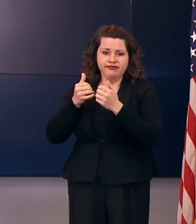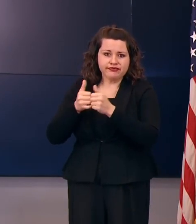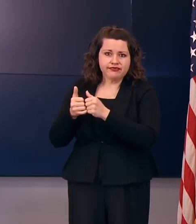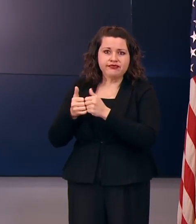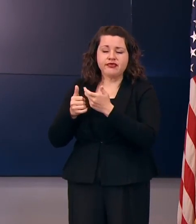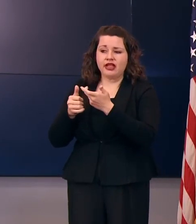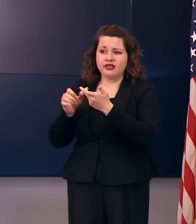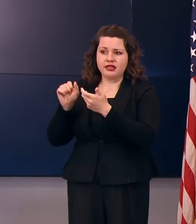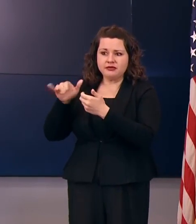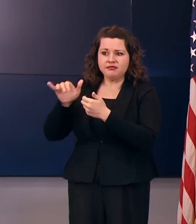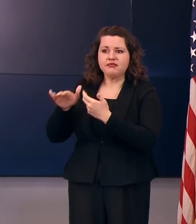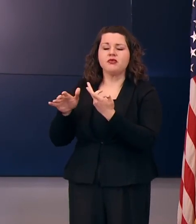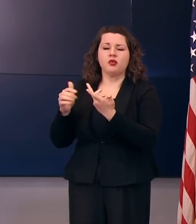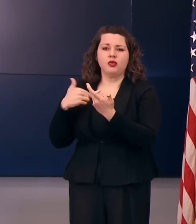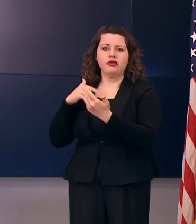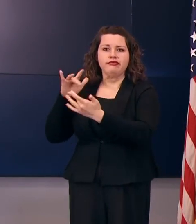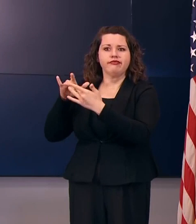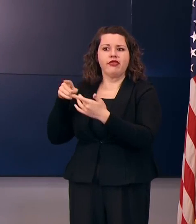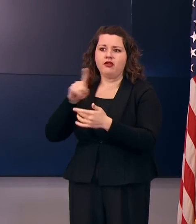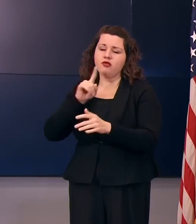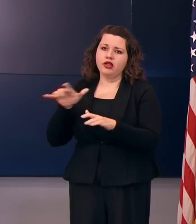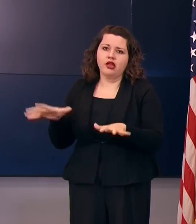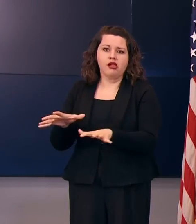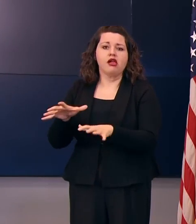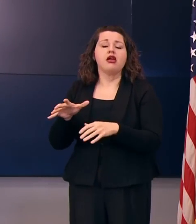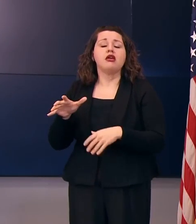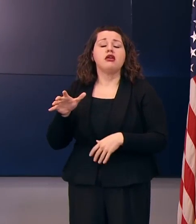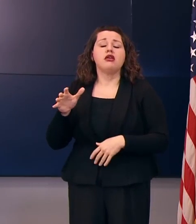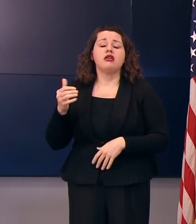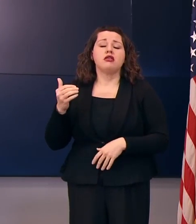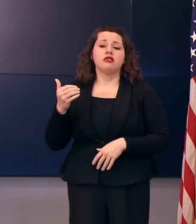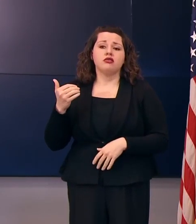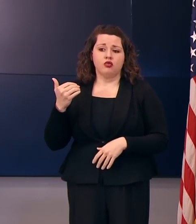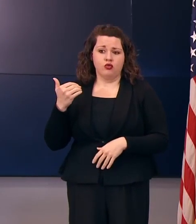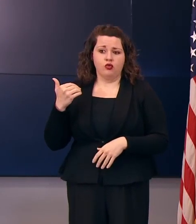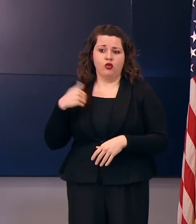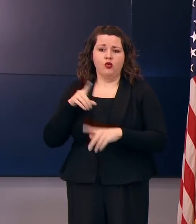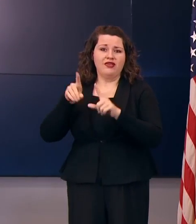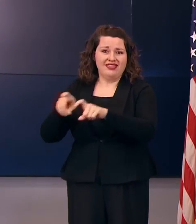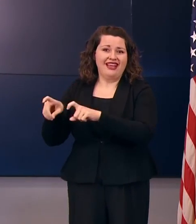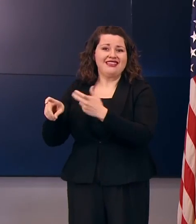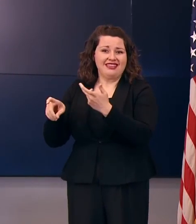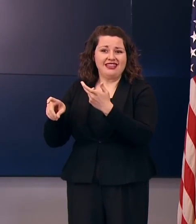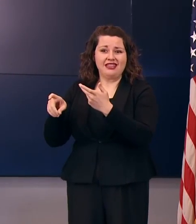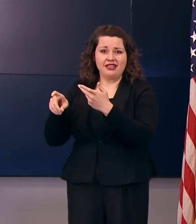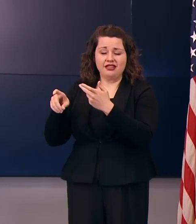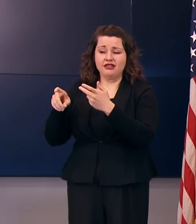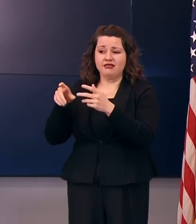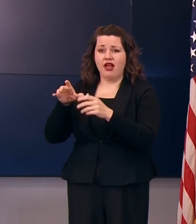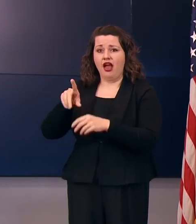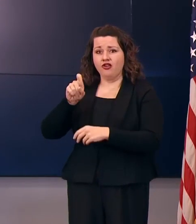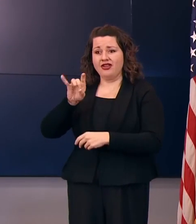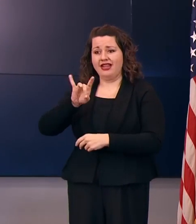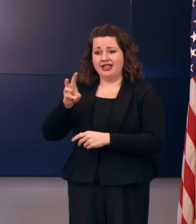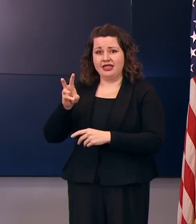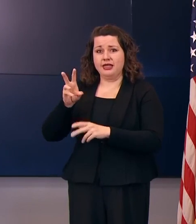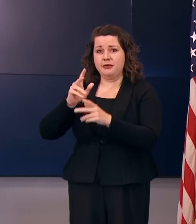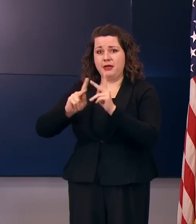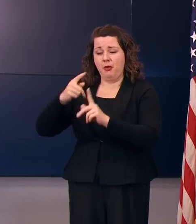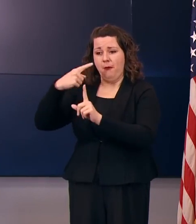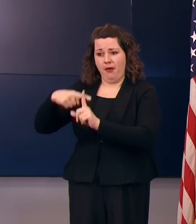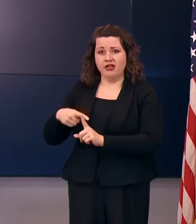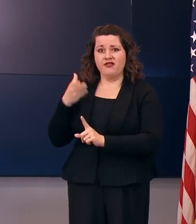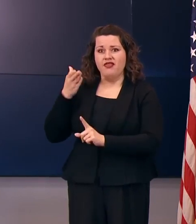to the location. So we have tested a total of 186 positive at the plant. I